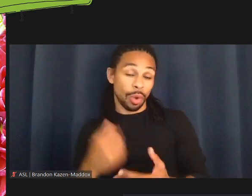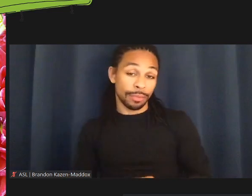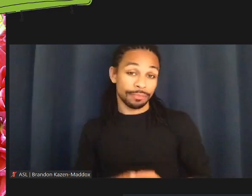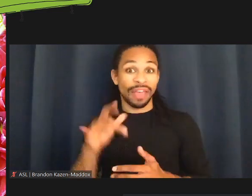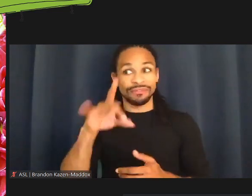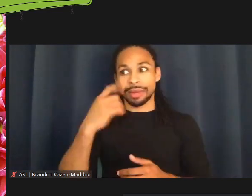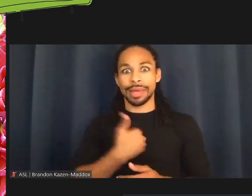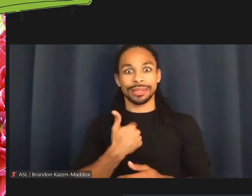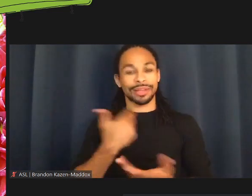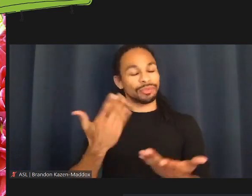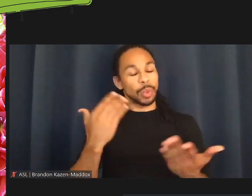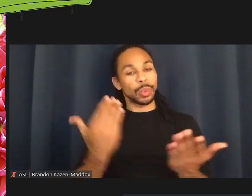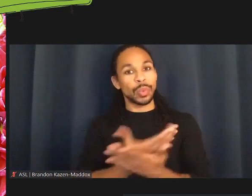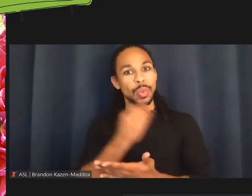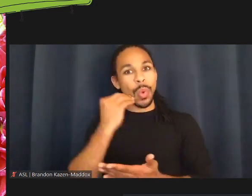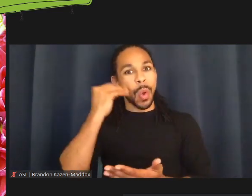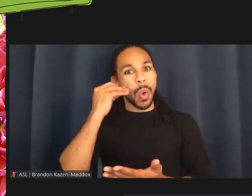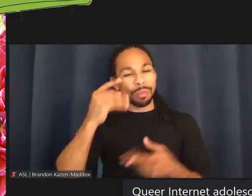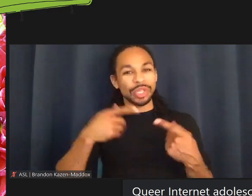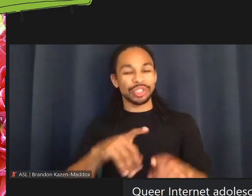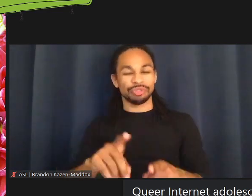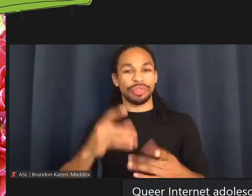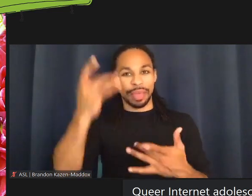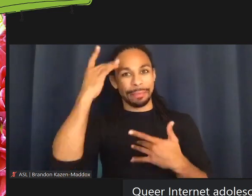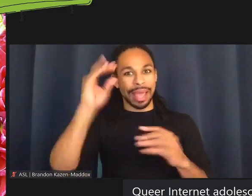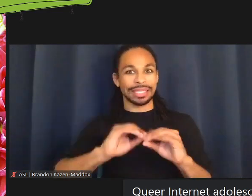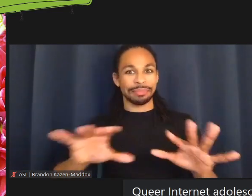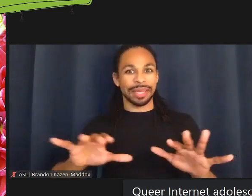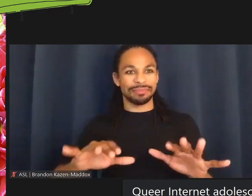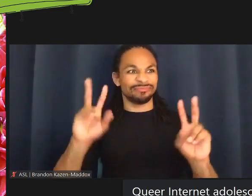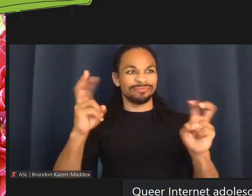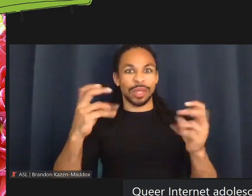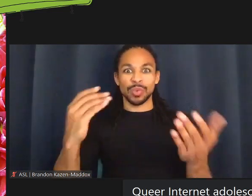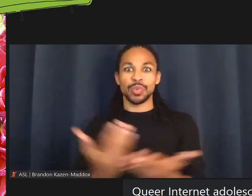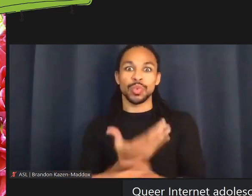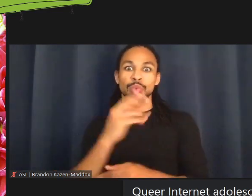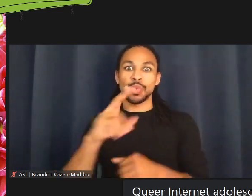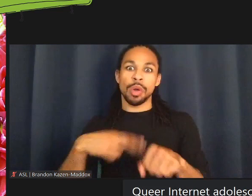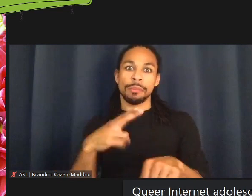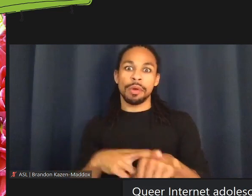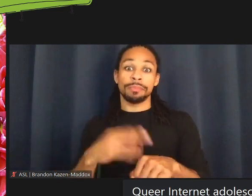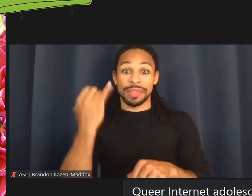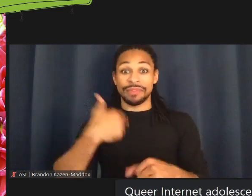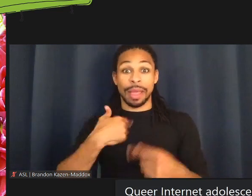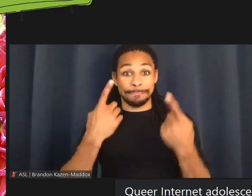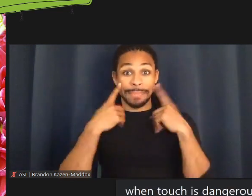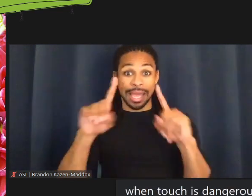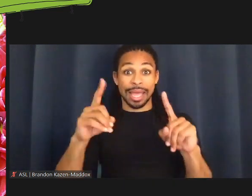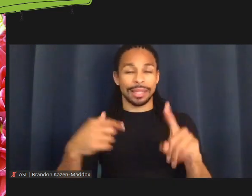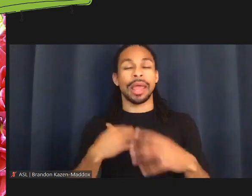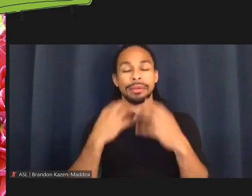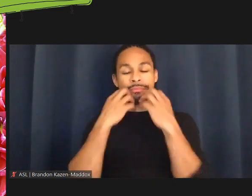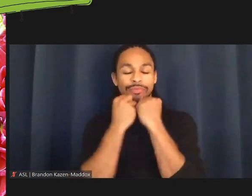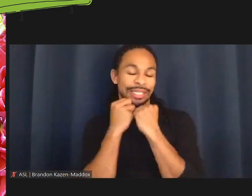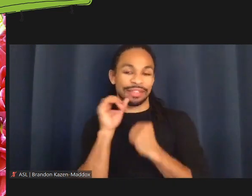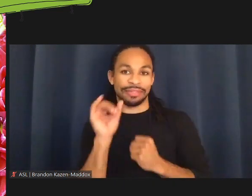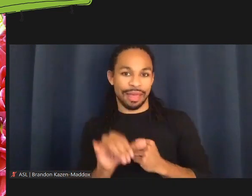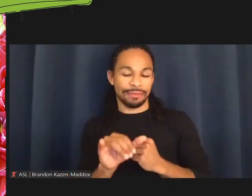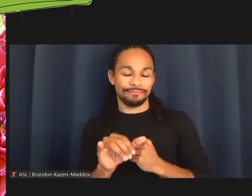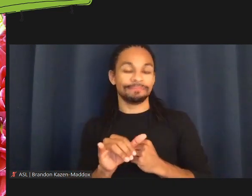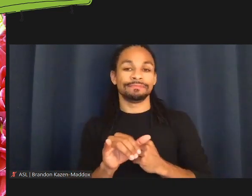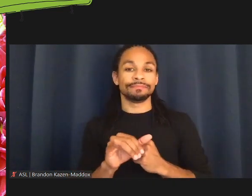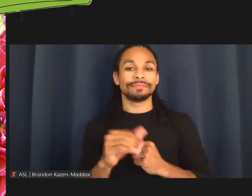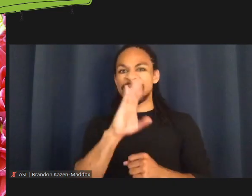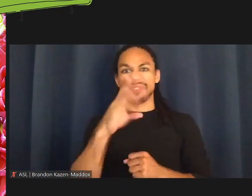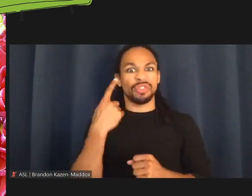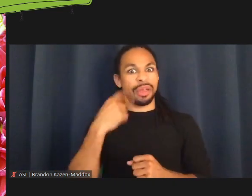home during a pandemic, in a new normal. If I make it, I embrace this. Never thought